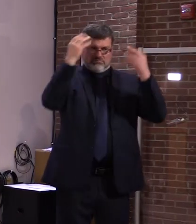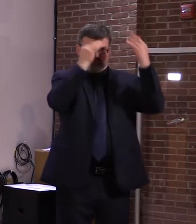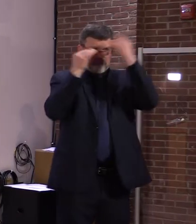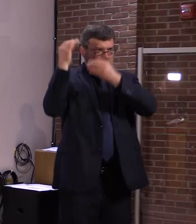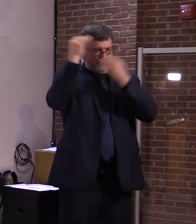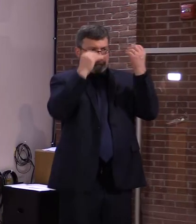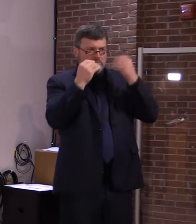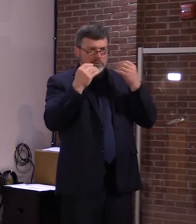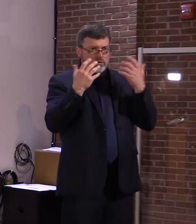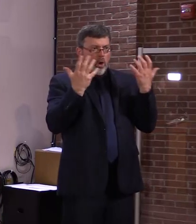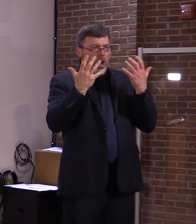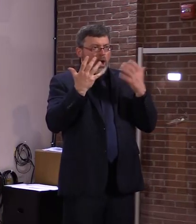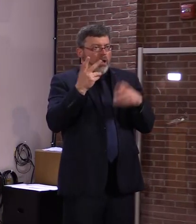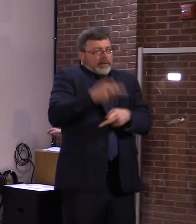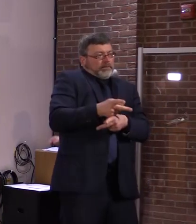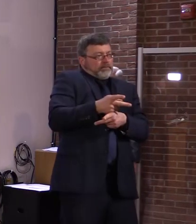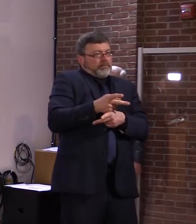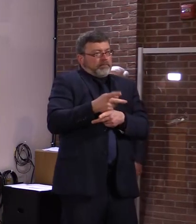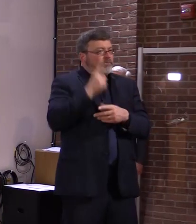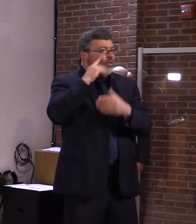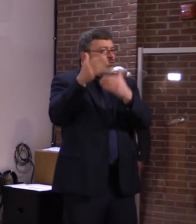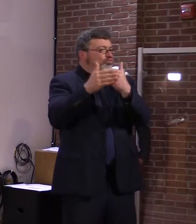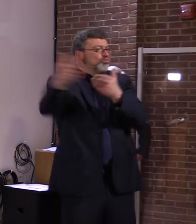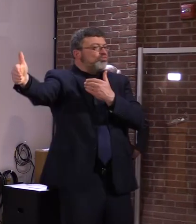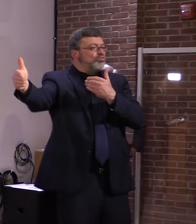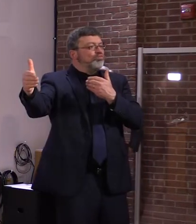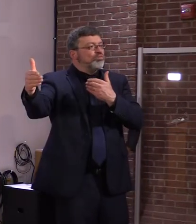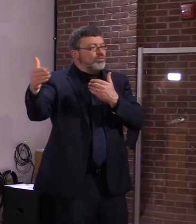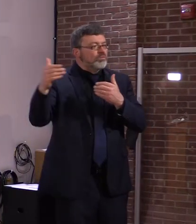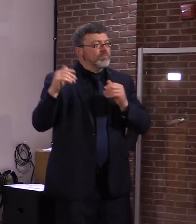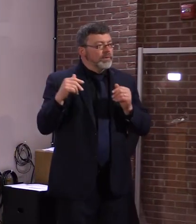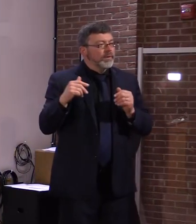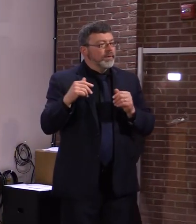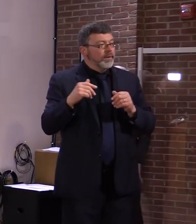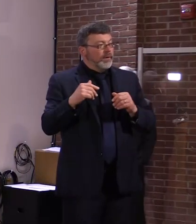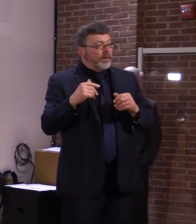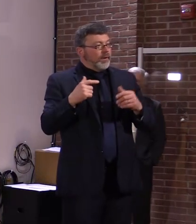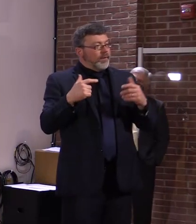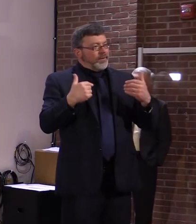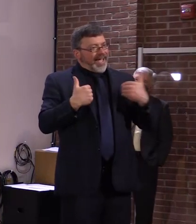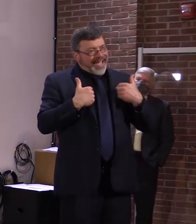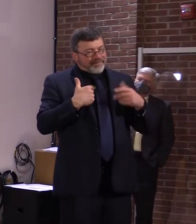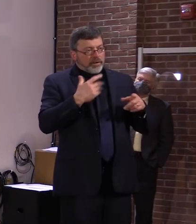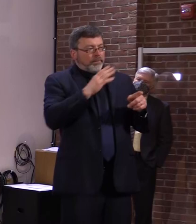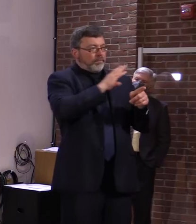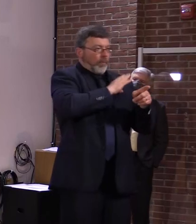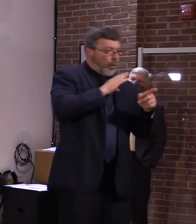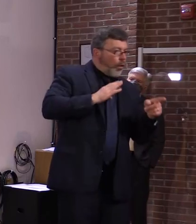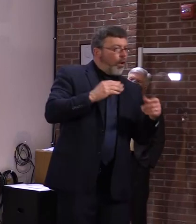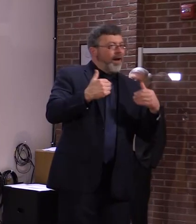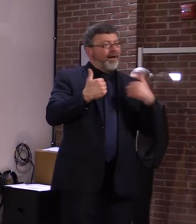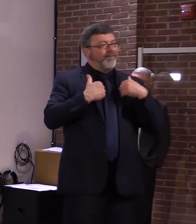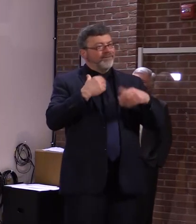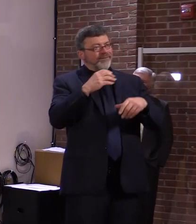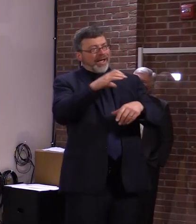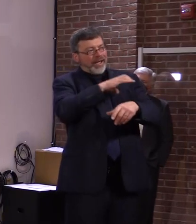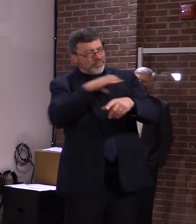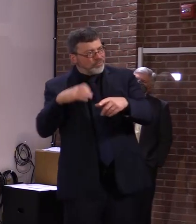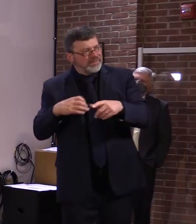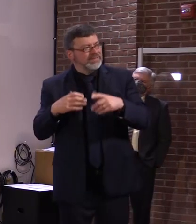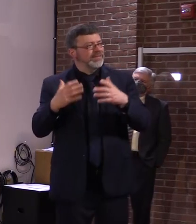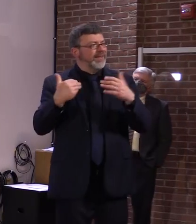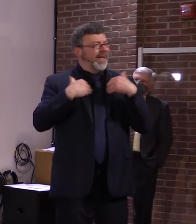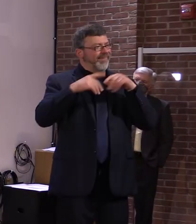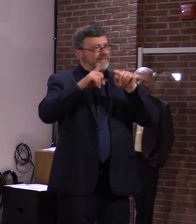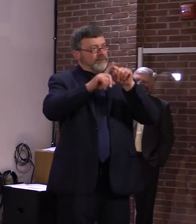you know, some of this, with all the boards and commissions we have throughout the state, it's sometimes difficult to fill all the positions